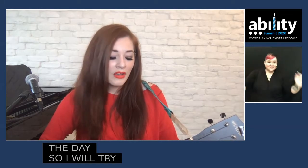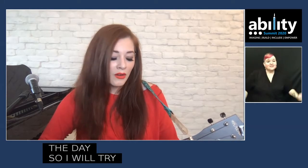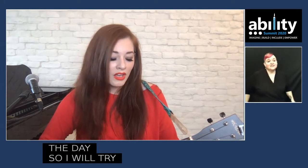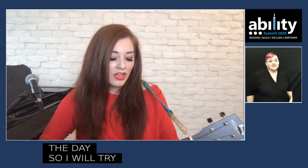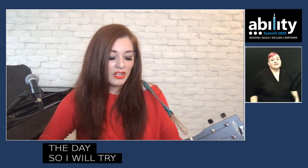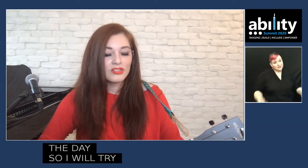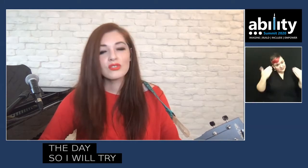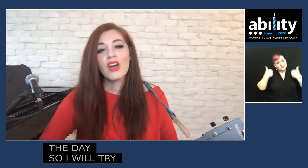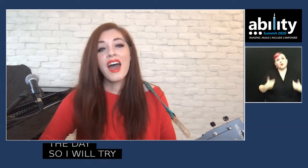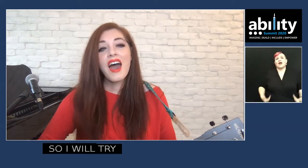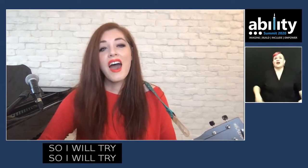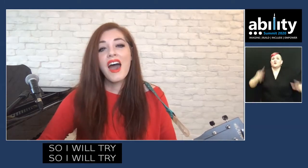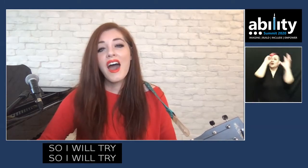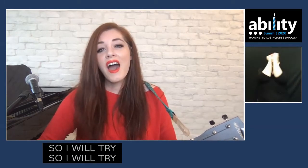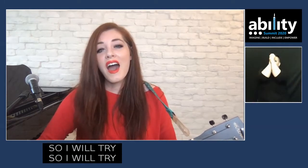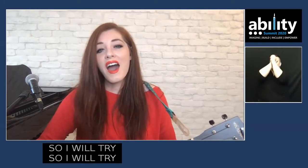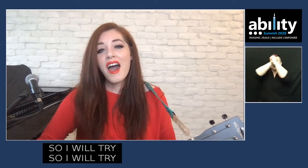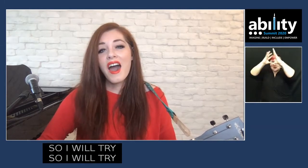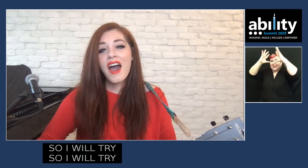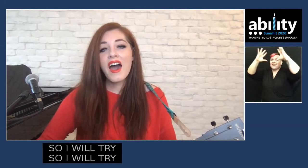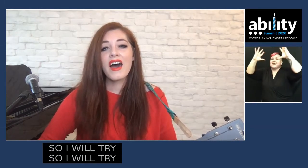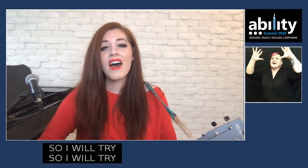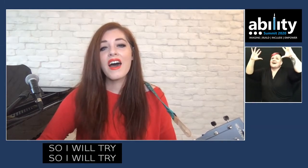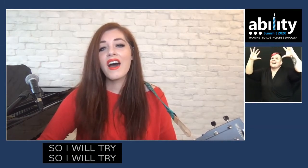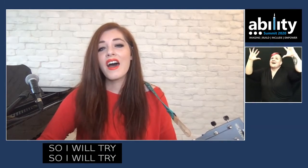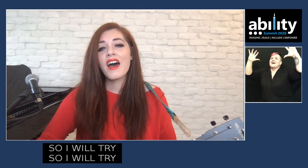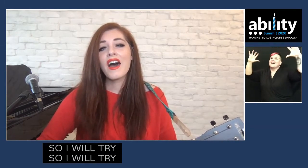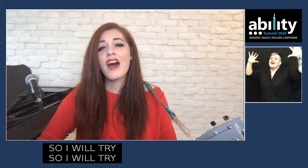So I will try.